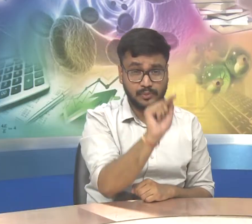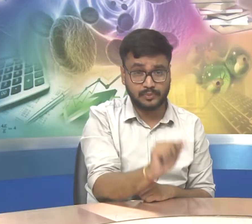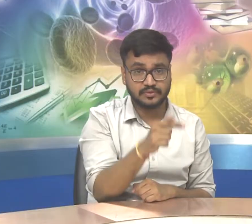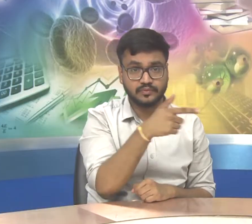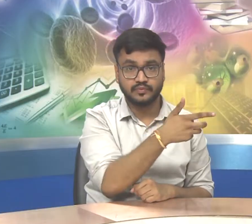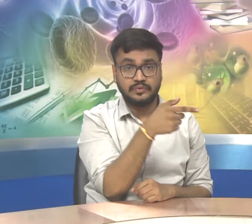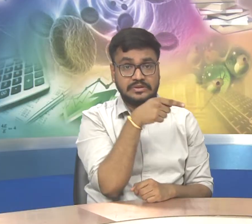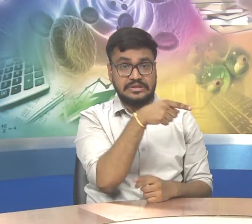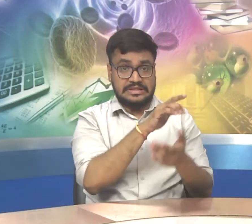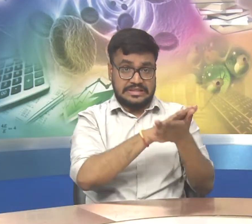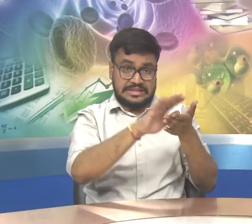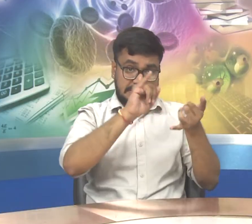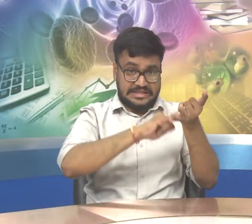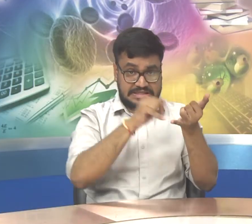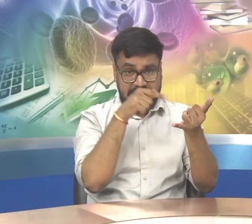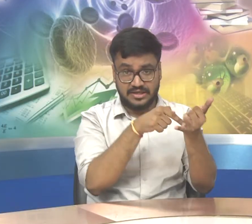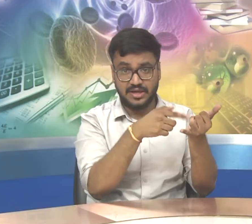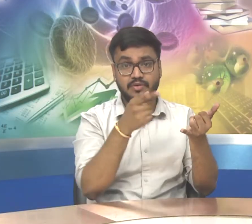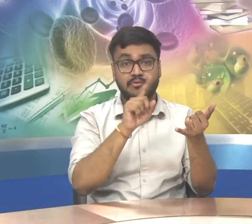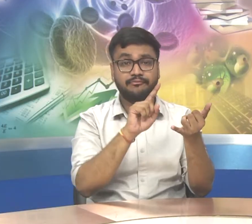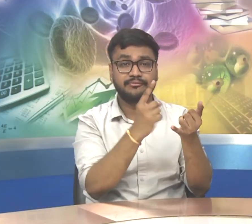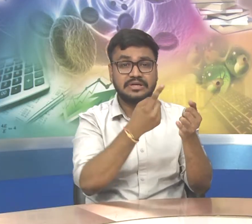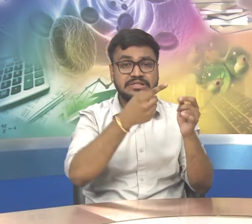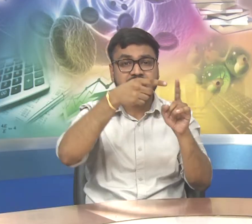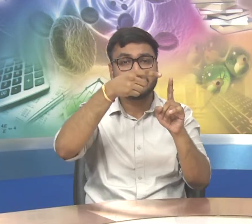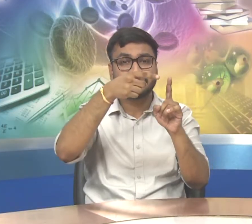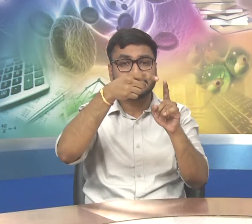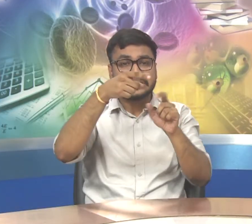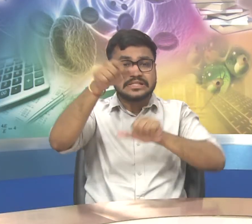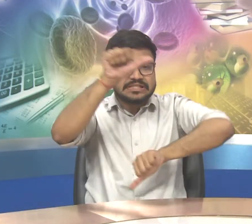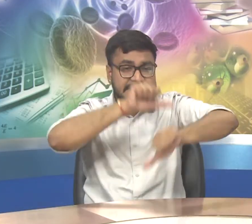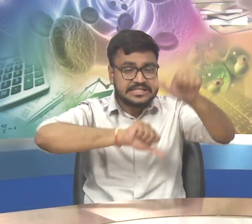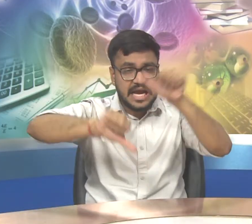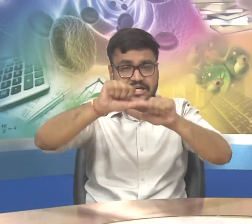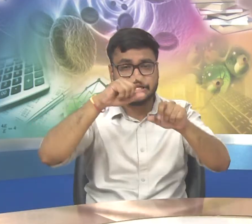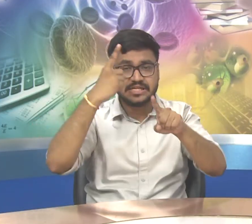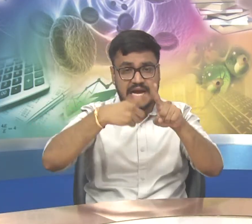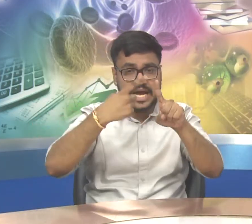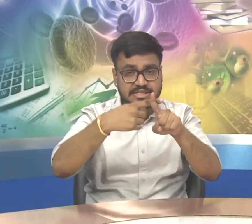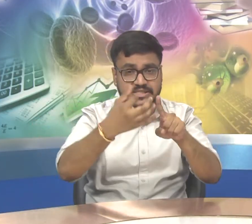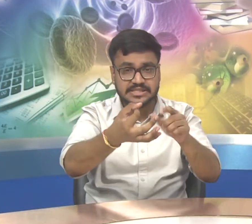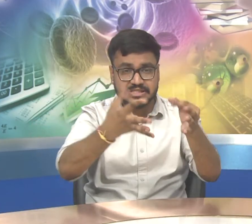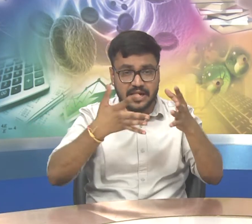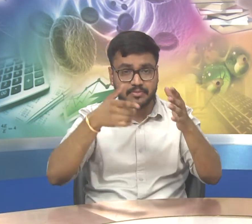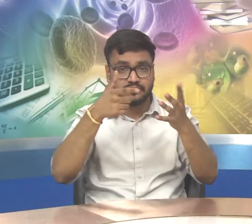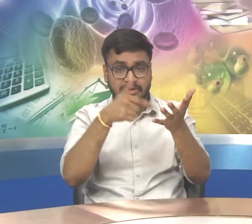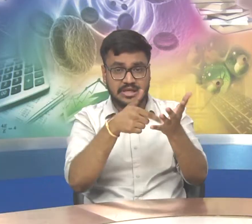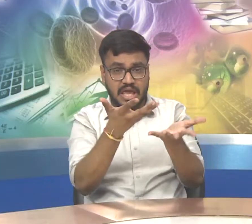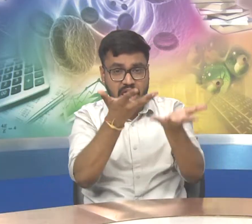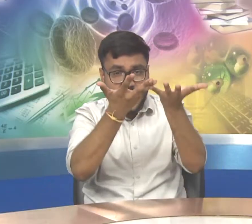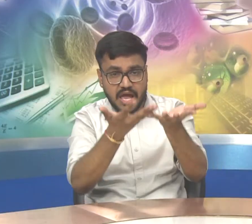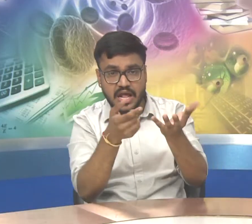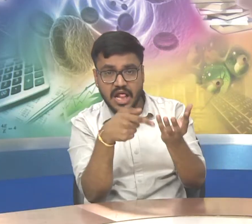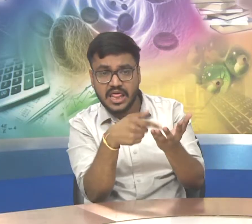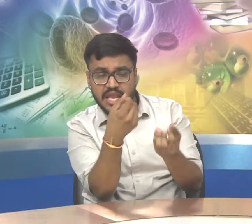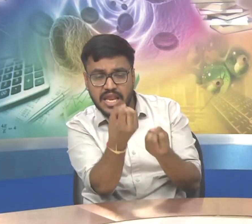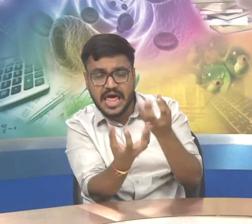The hydrogen scale was one of the earliest methods used by scientists